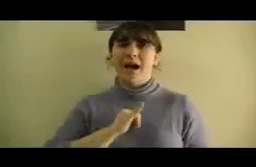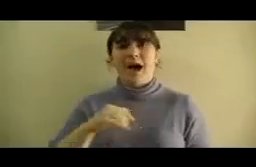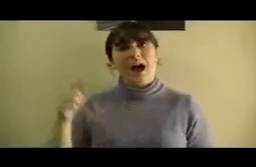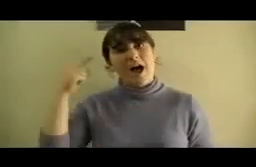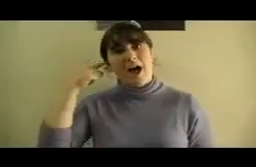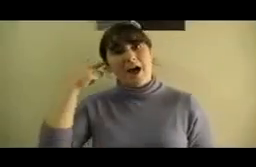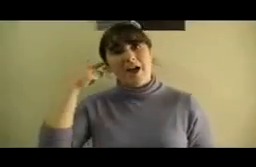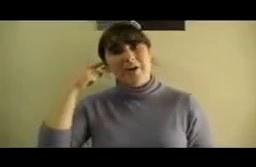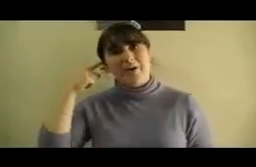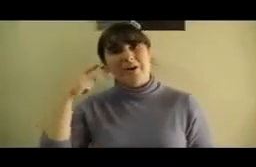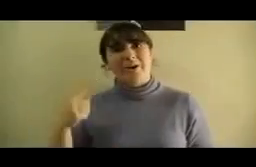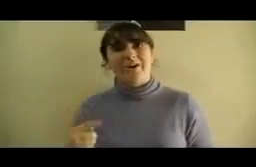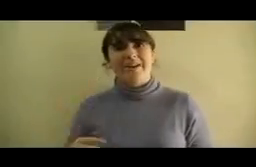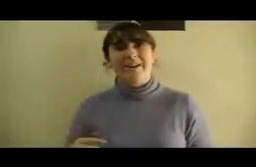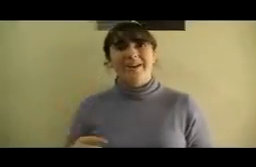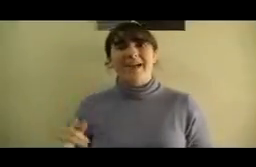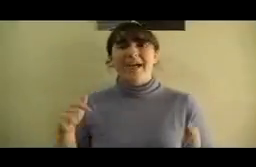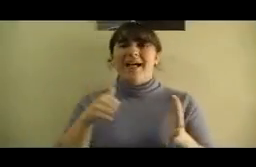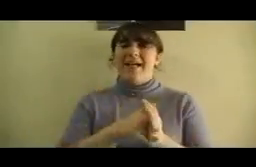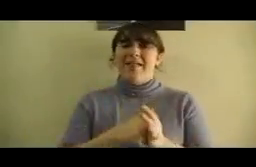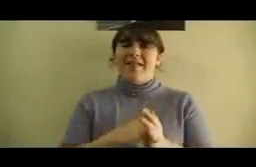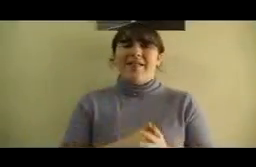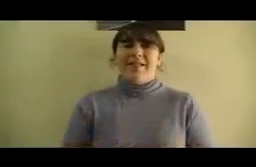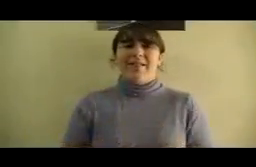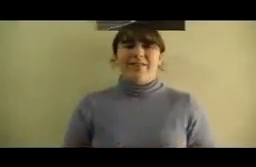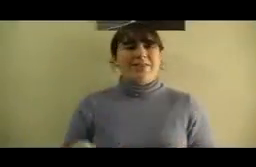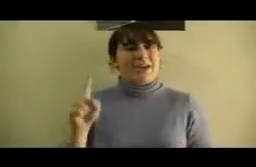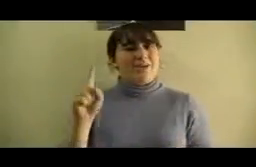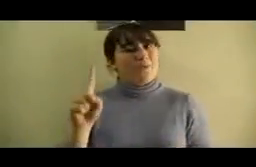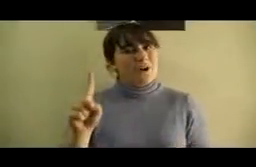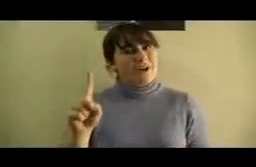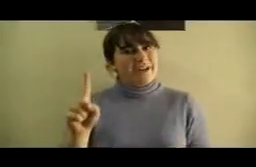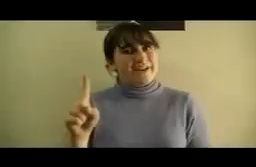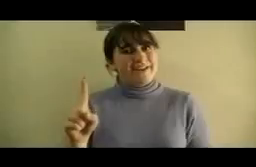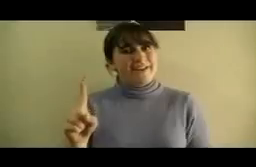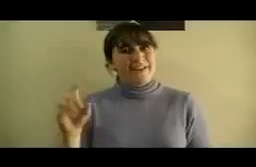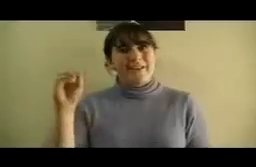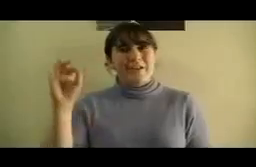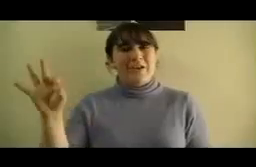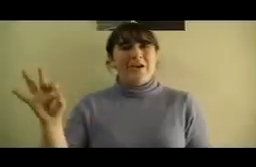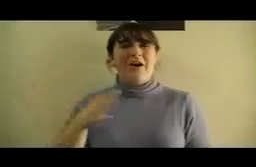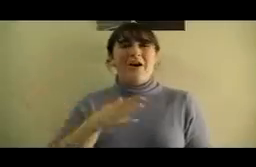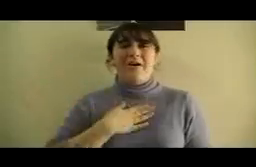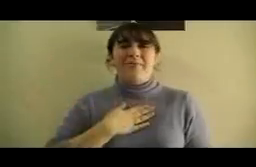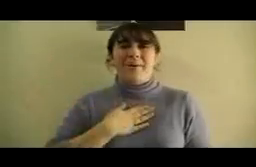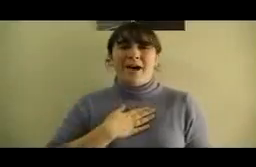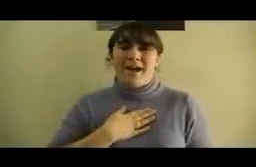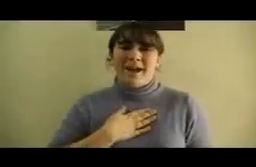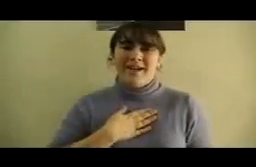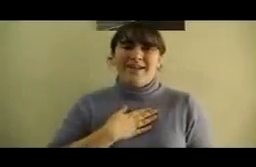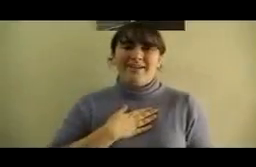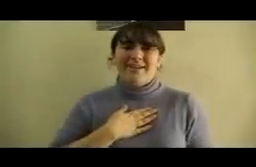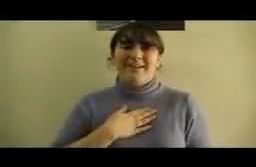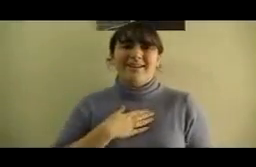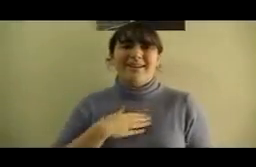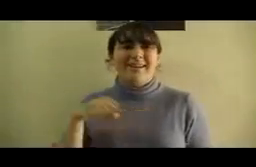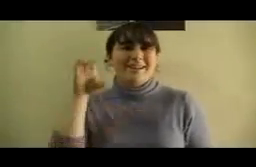I heard that one of my